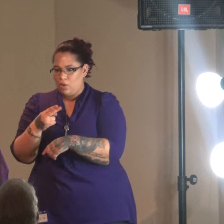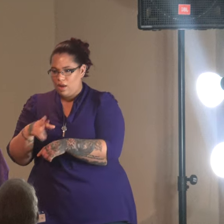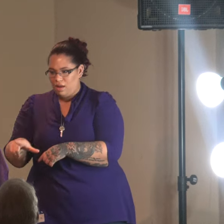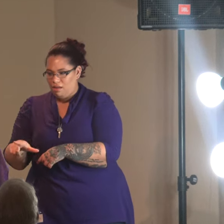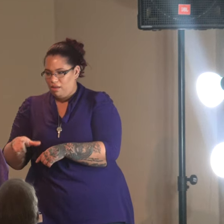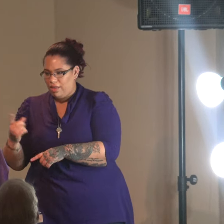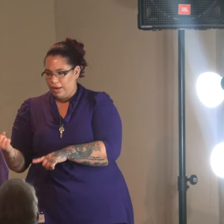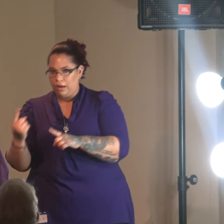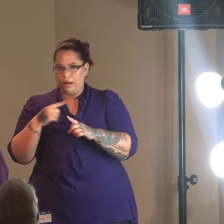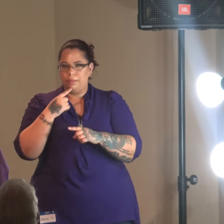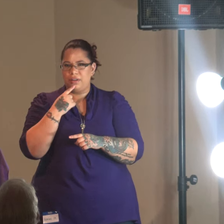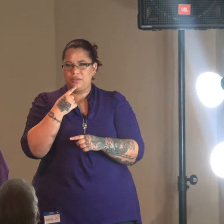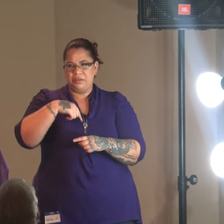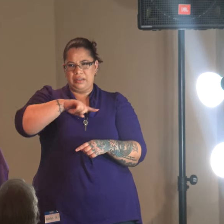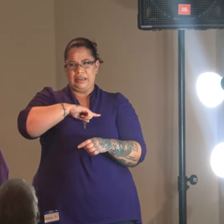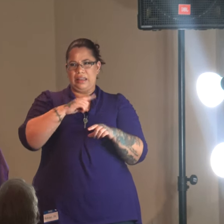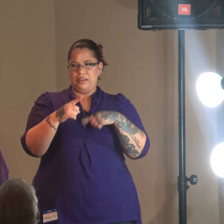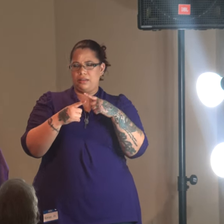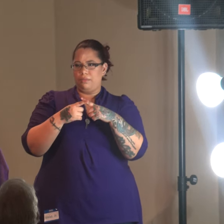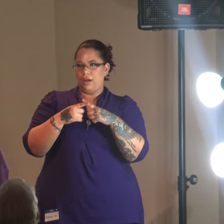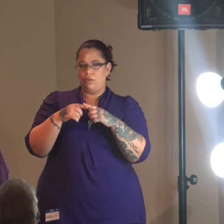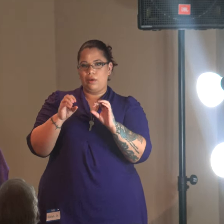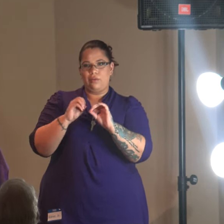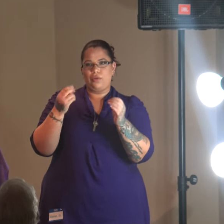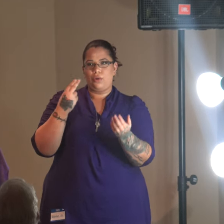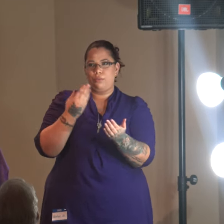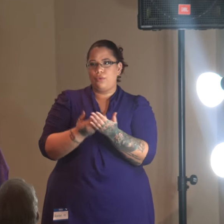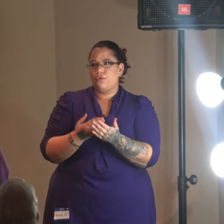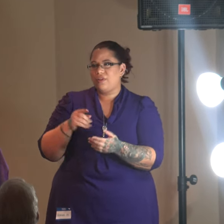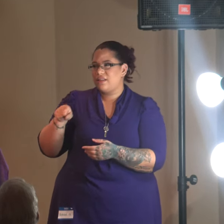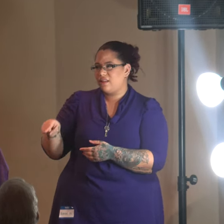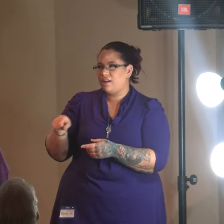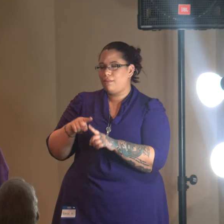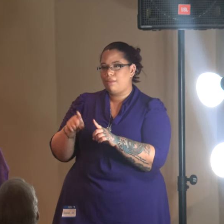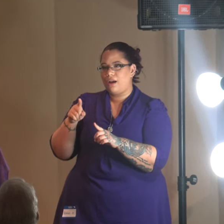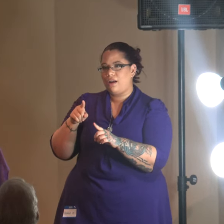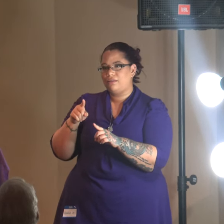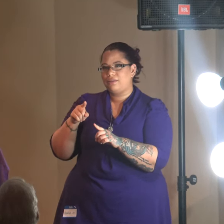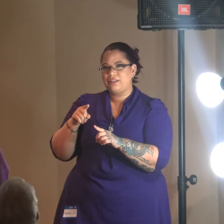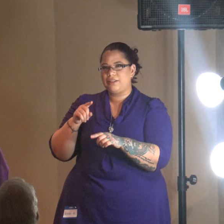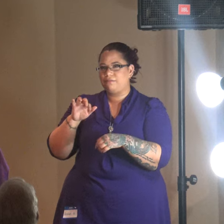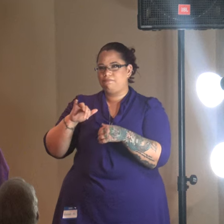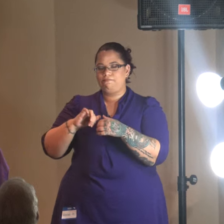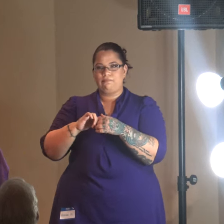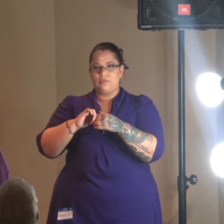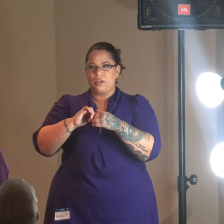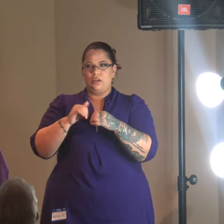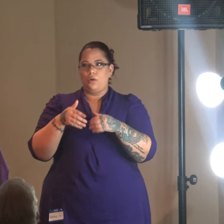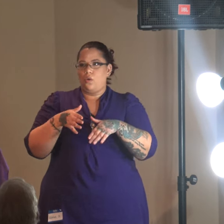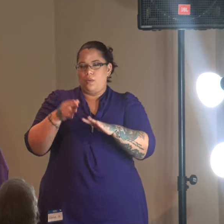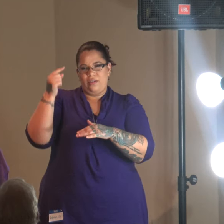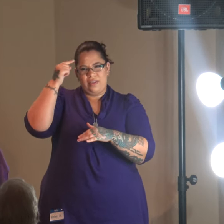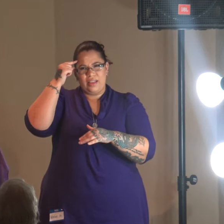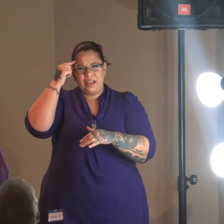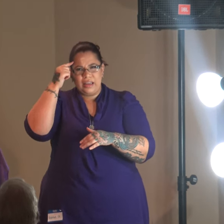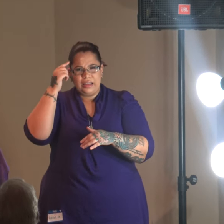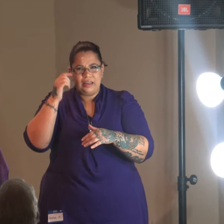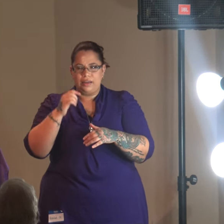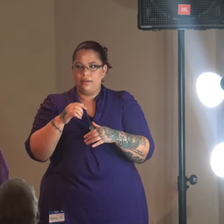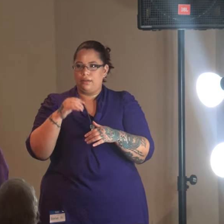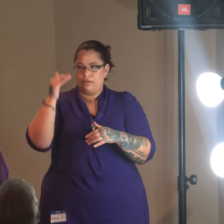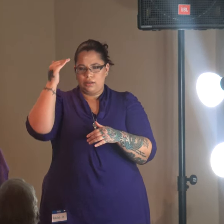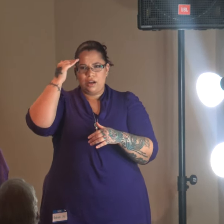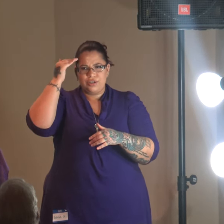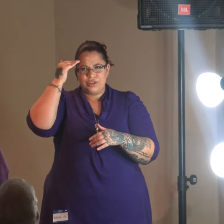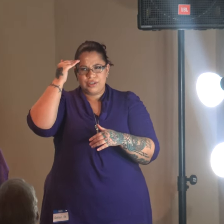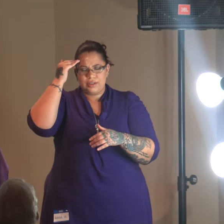is there. We have no proof it's there, but it's a state of mind. It's a state of consciousness, an idea that